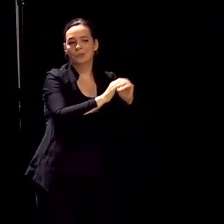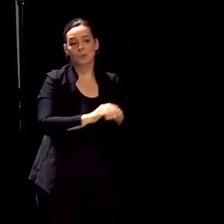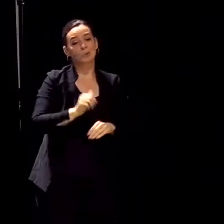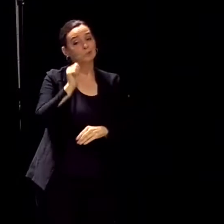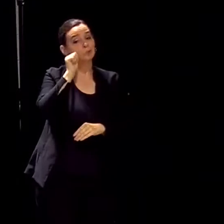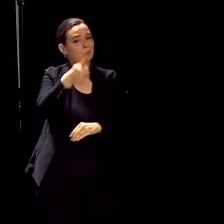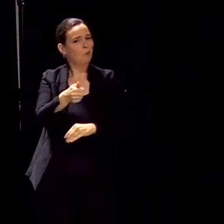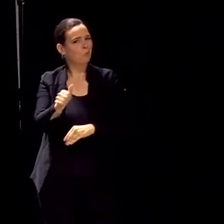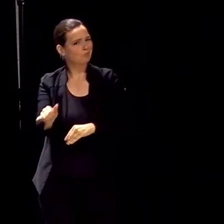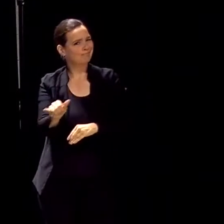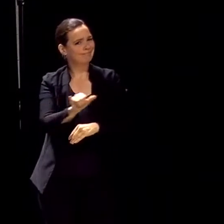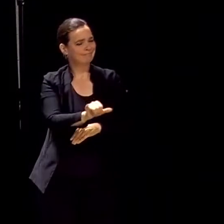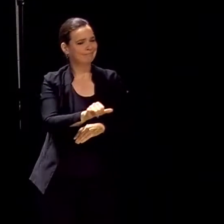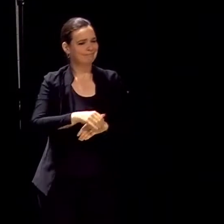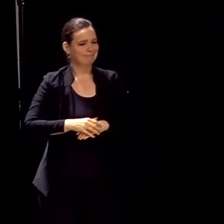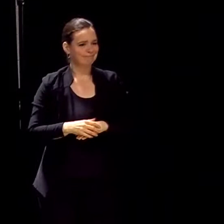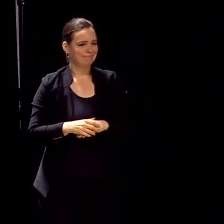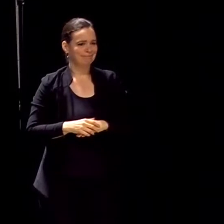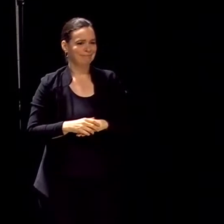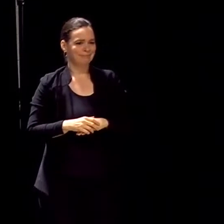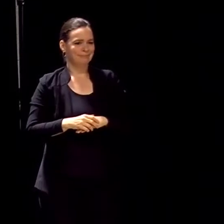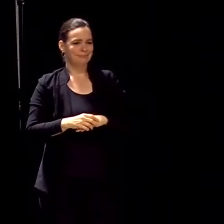happens. But certainly